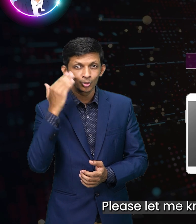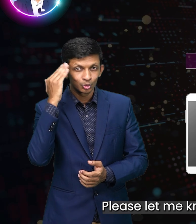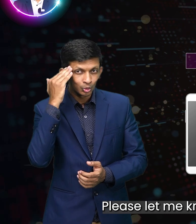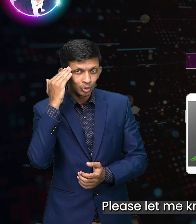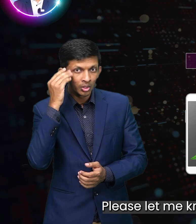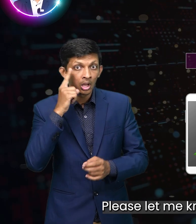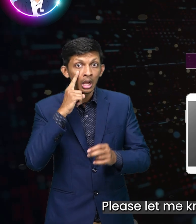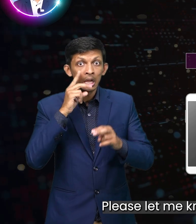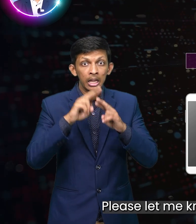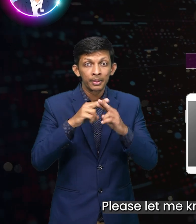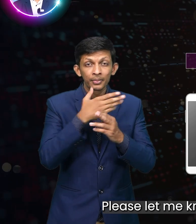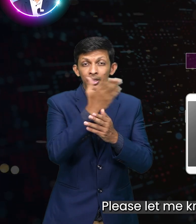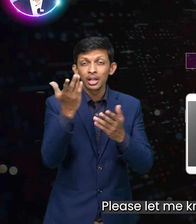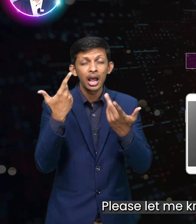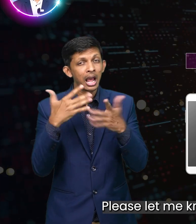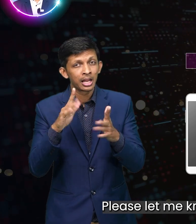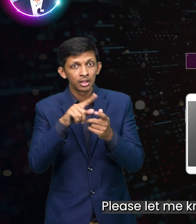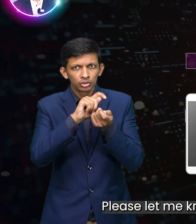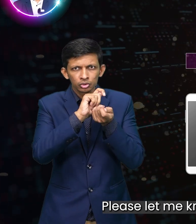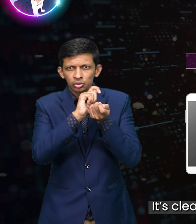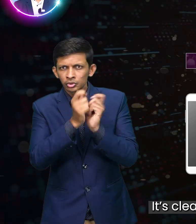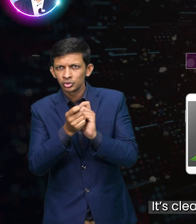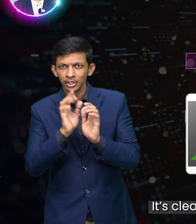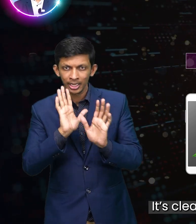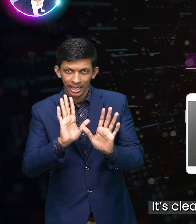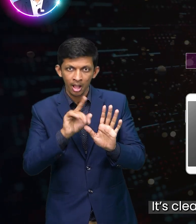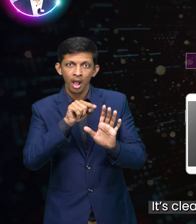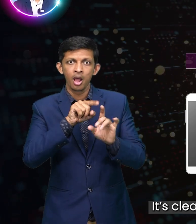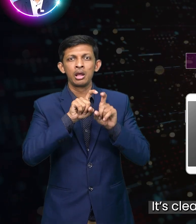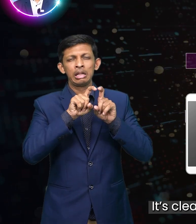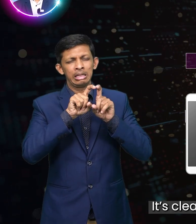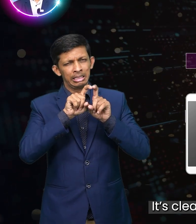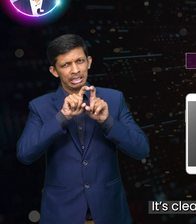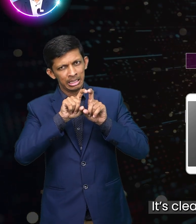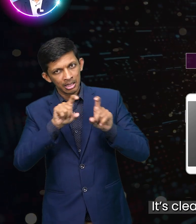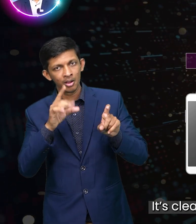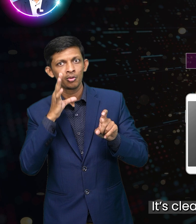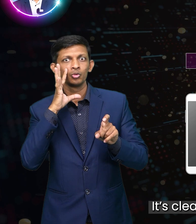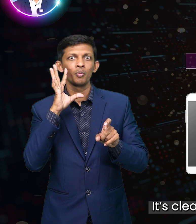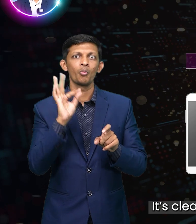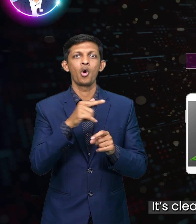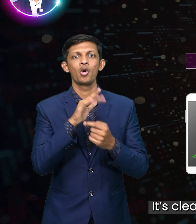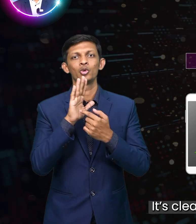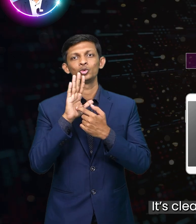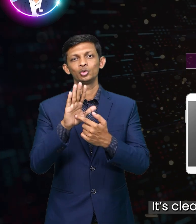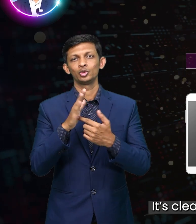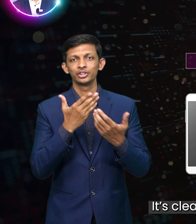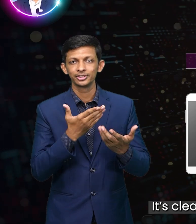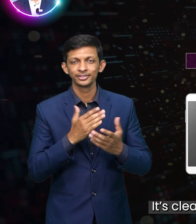Please let me know if there are any changes. It's clear and straightforward.